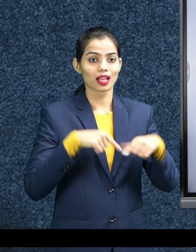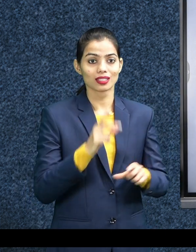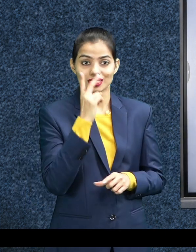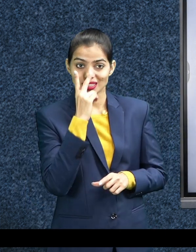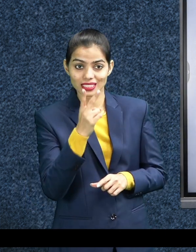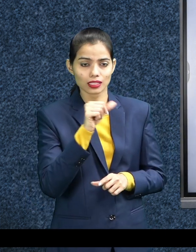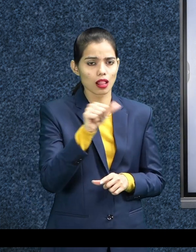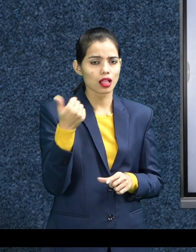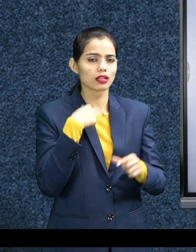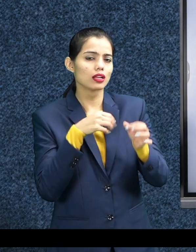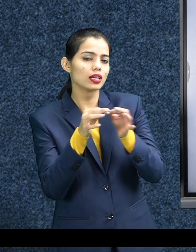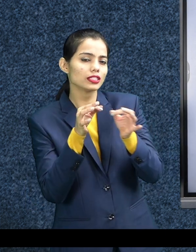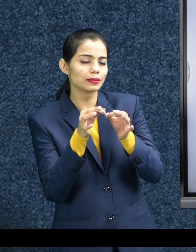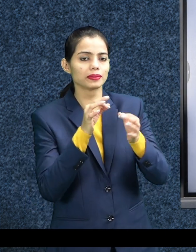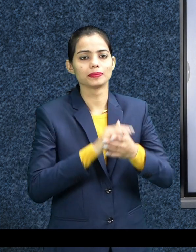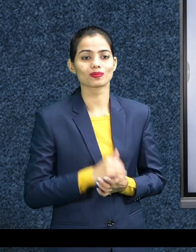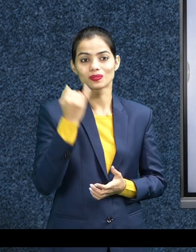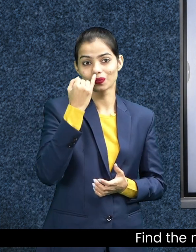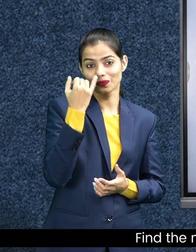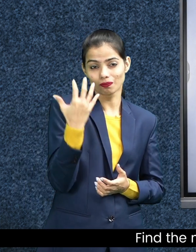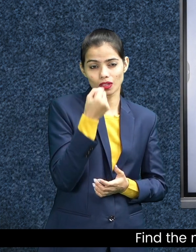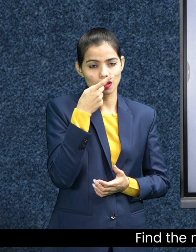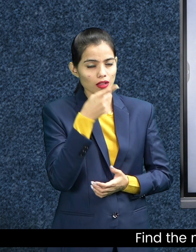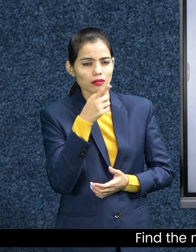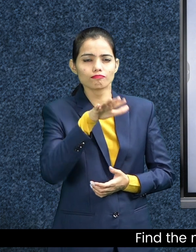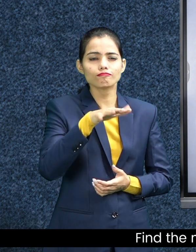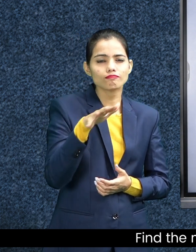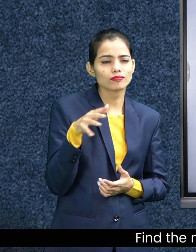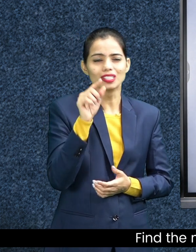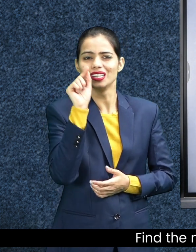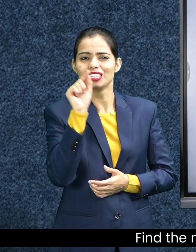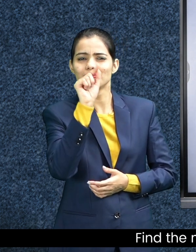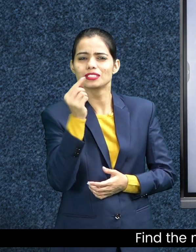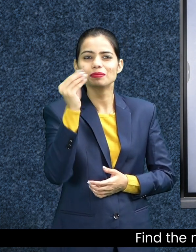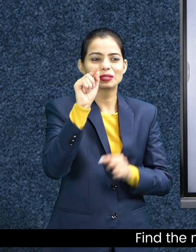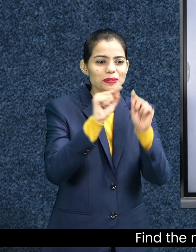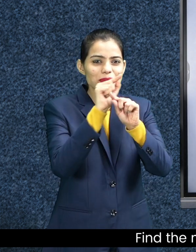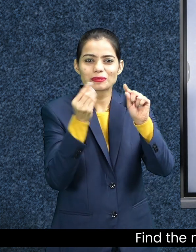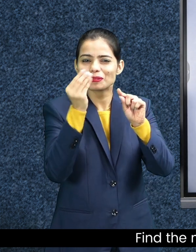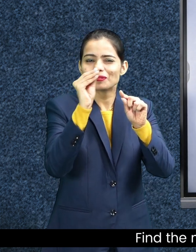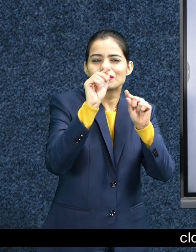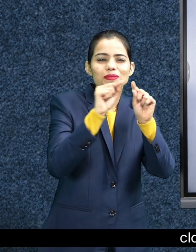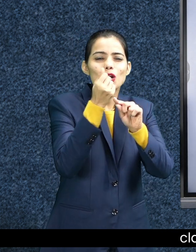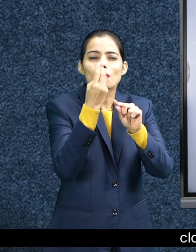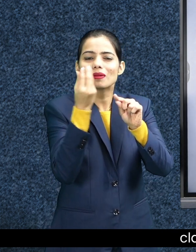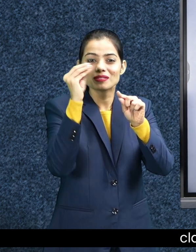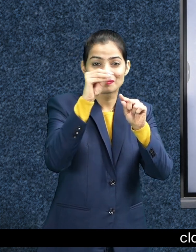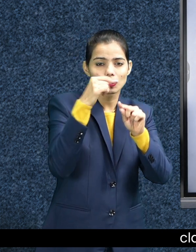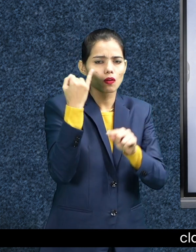Let us see another example. Find the mean of the marks obtained by 30 students of class 9 of a school